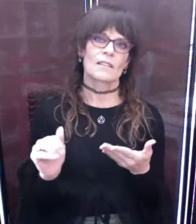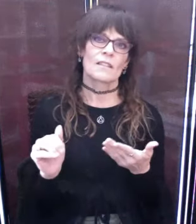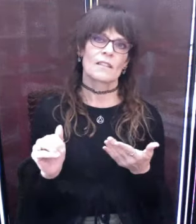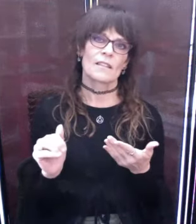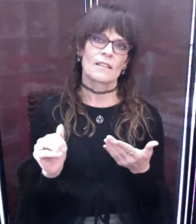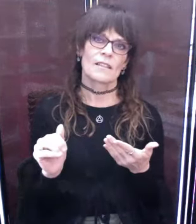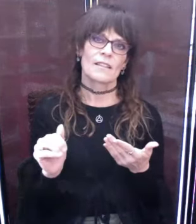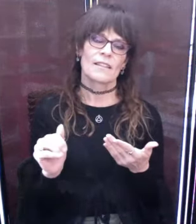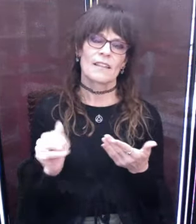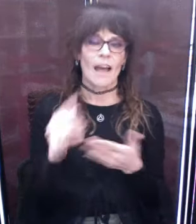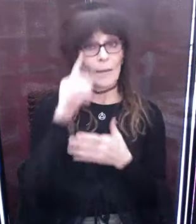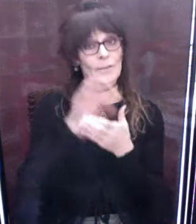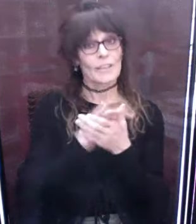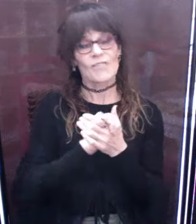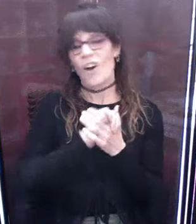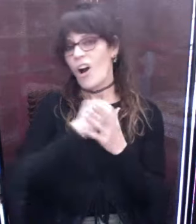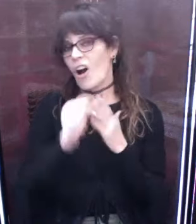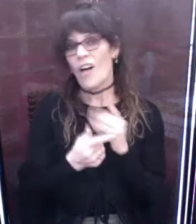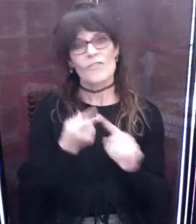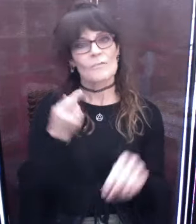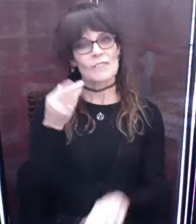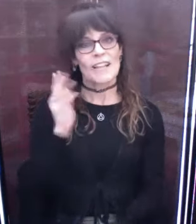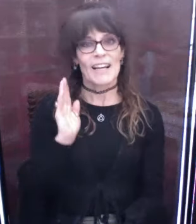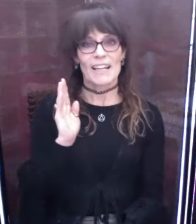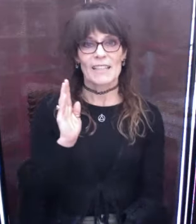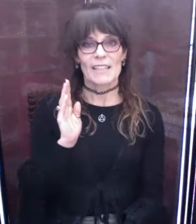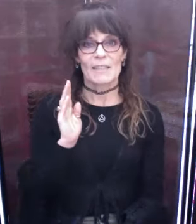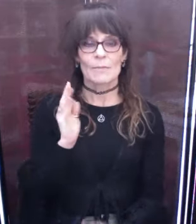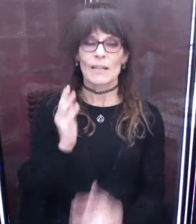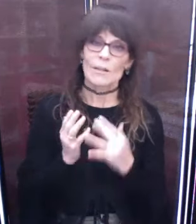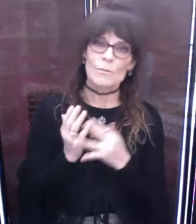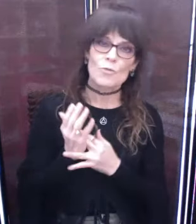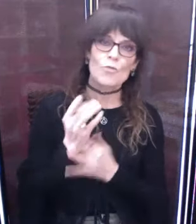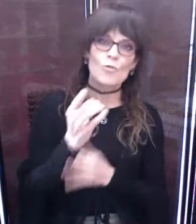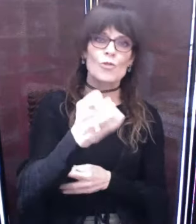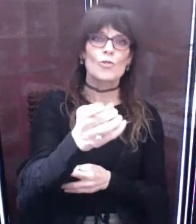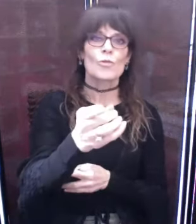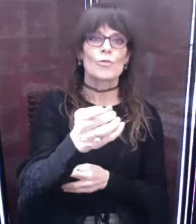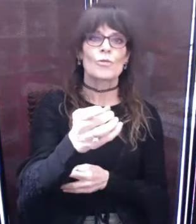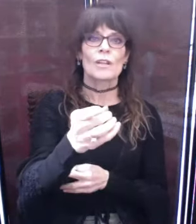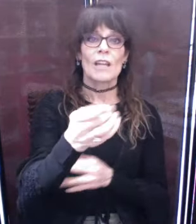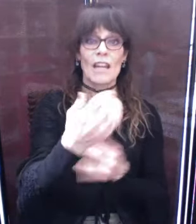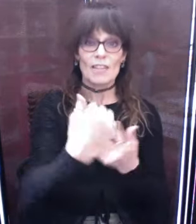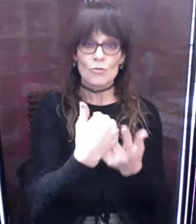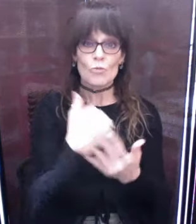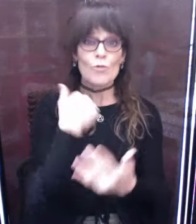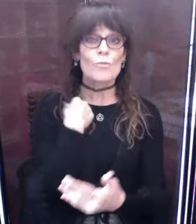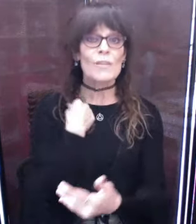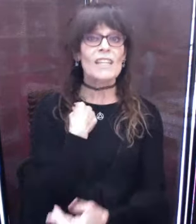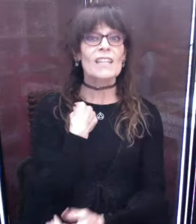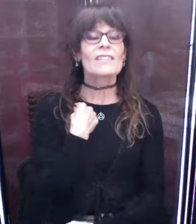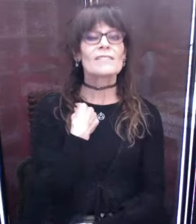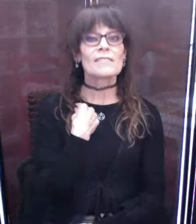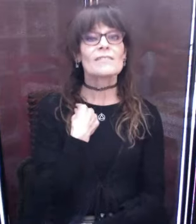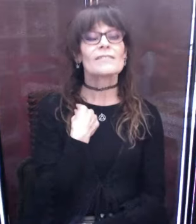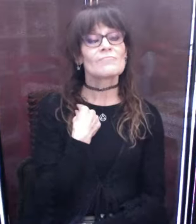I believe all that comes from God, but it comes through you and it comes through me. We can be channels